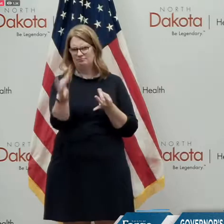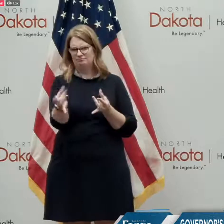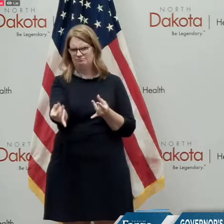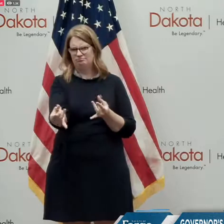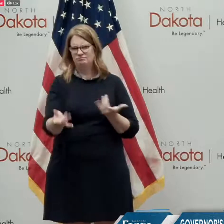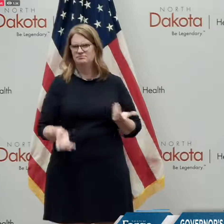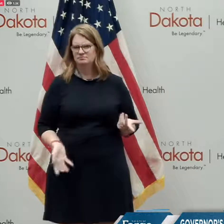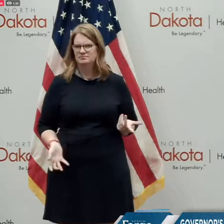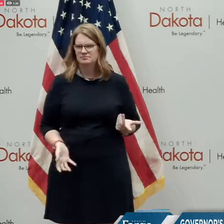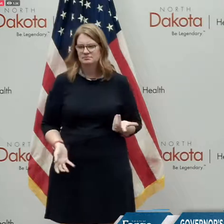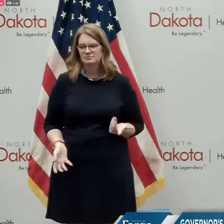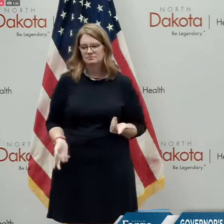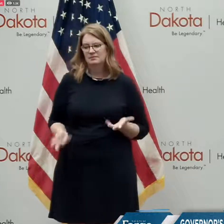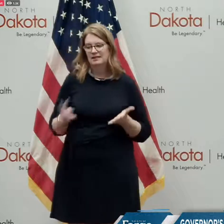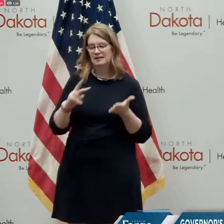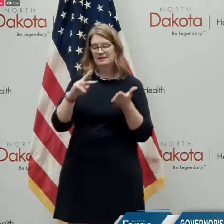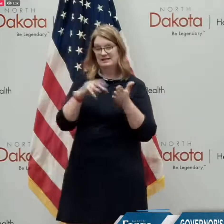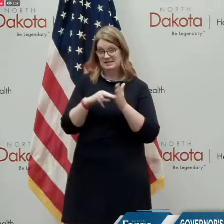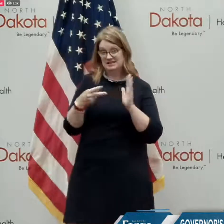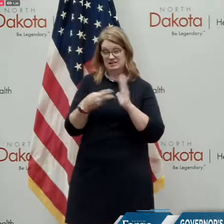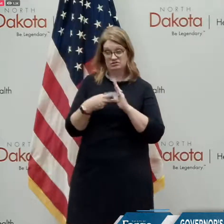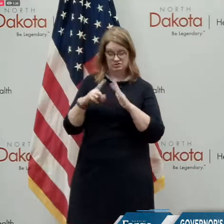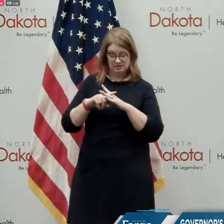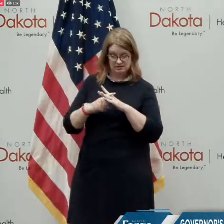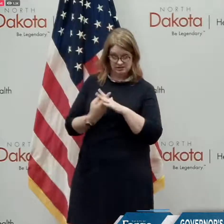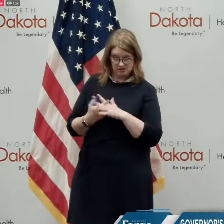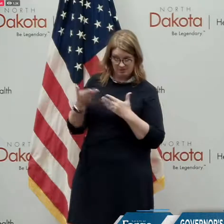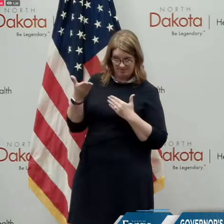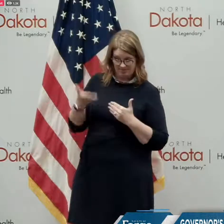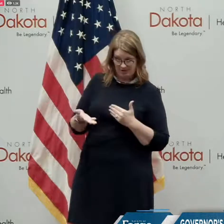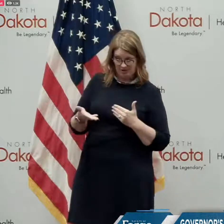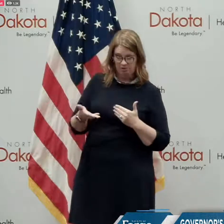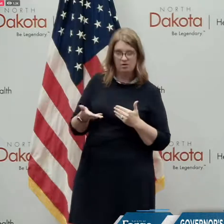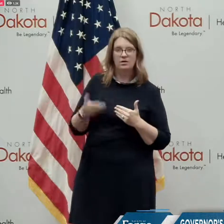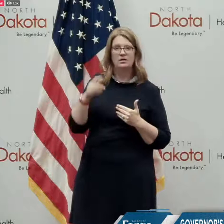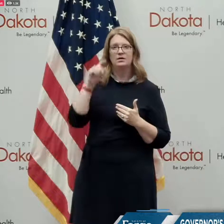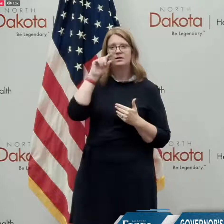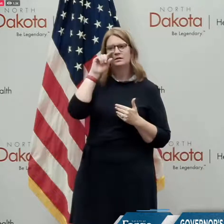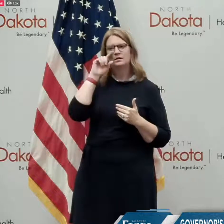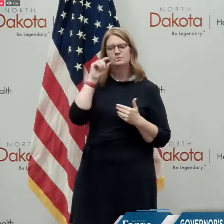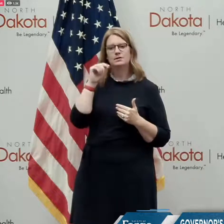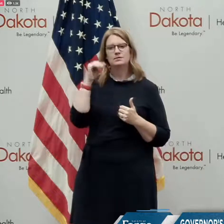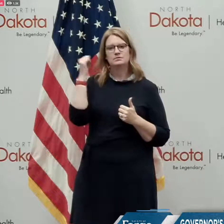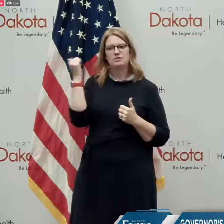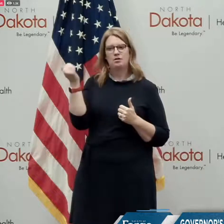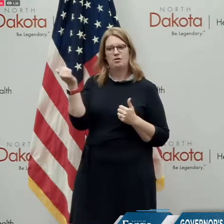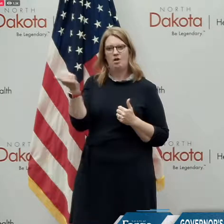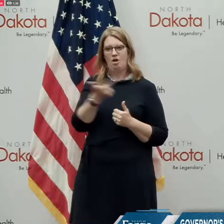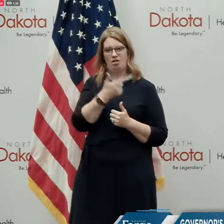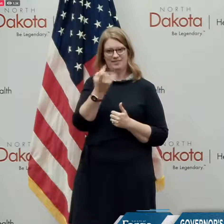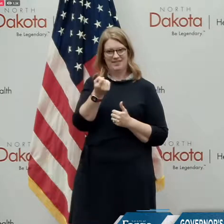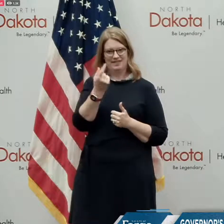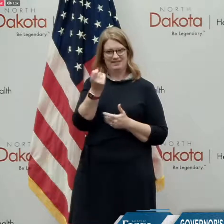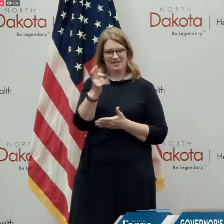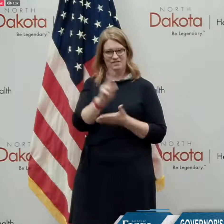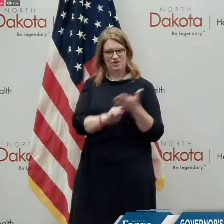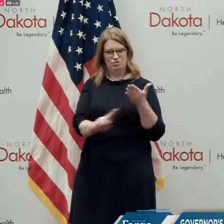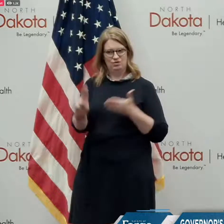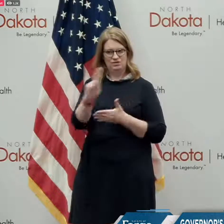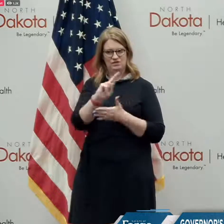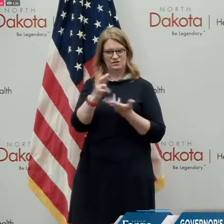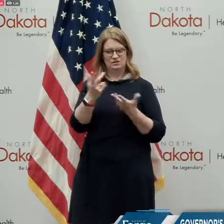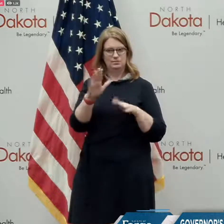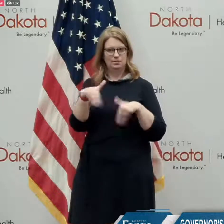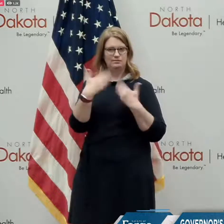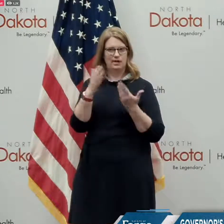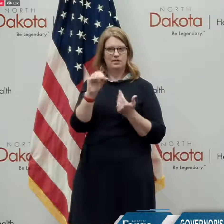the intention is to start out with on-premise, and I say again, but all of our 11 universities today provide